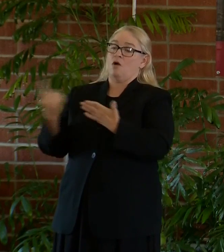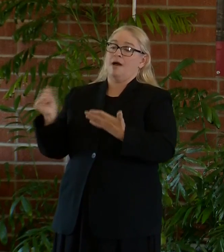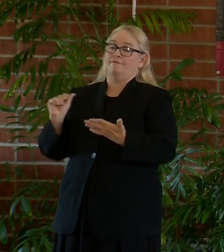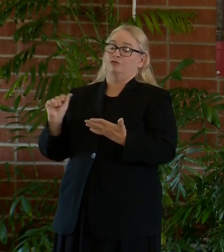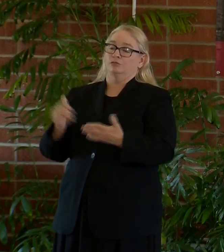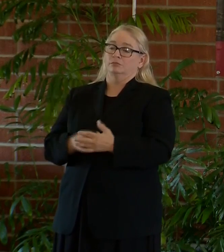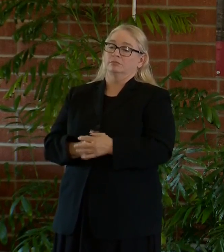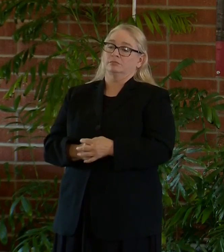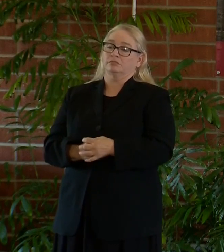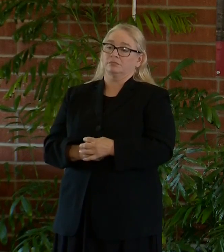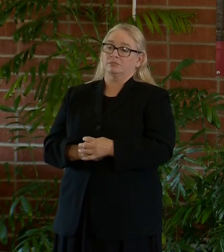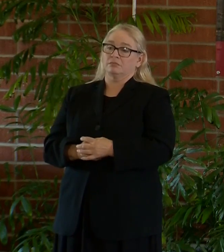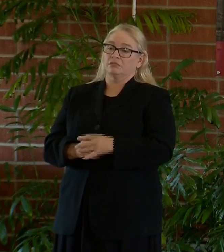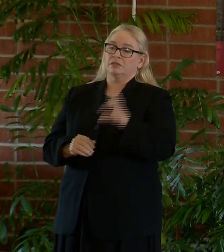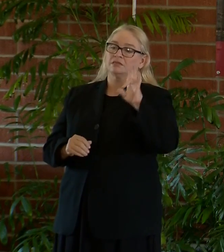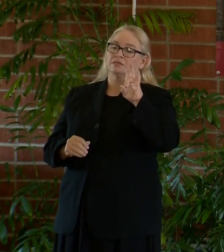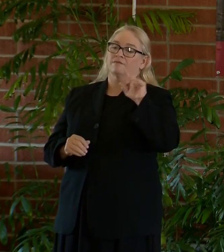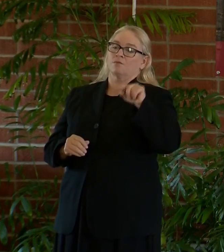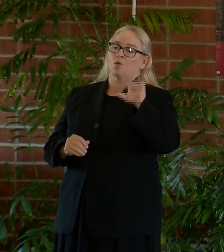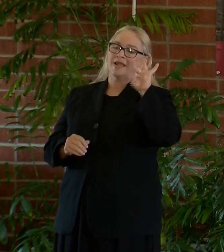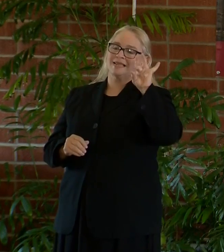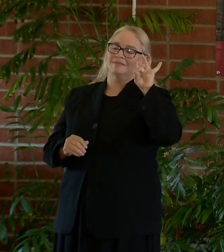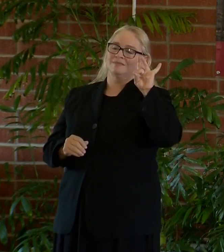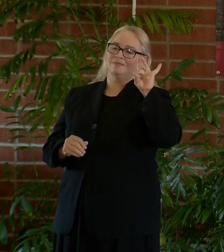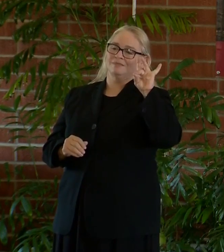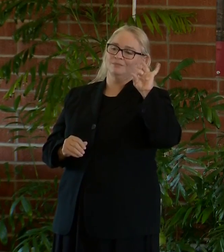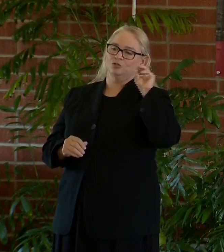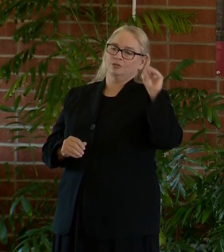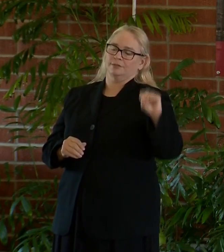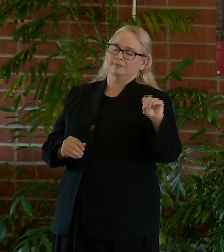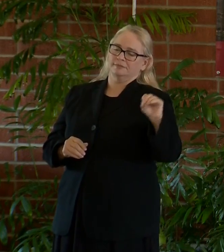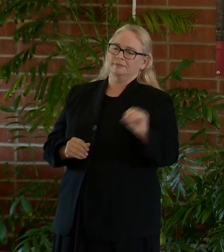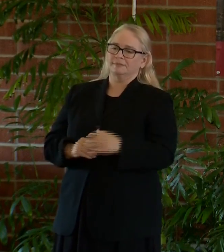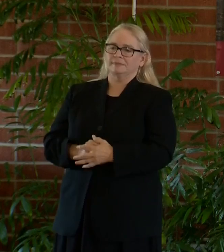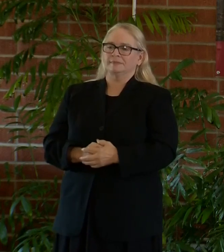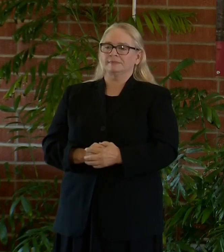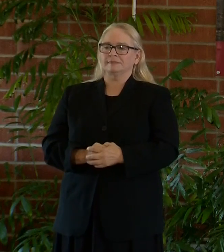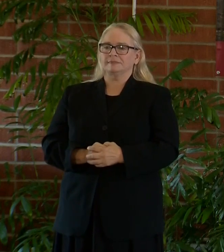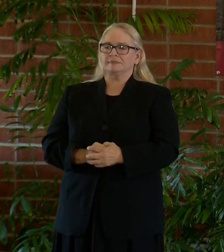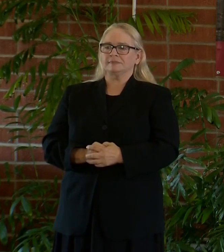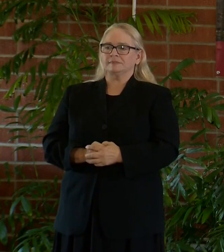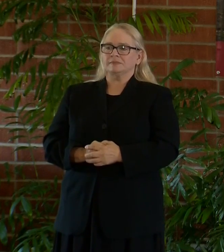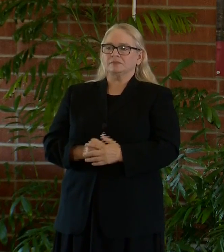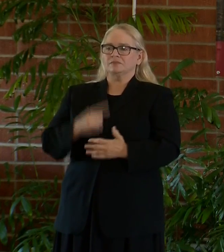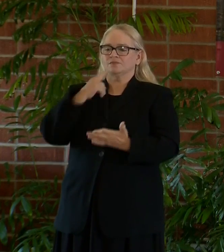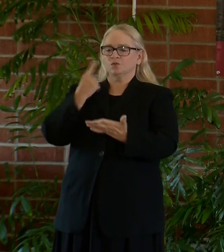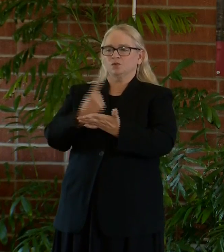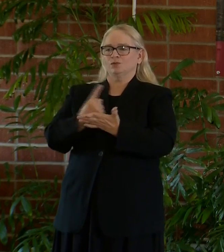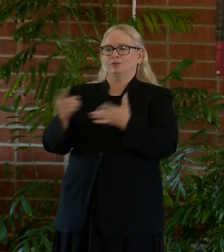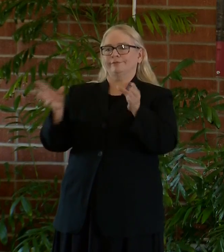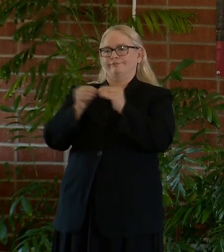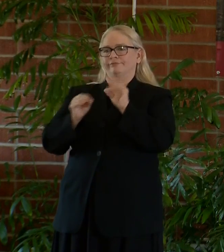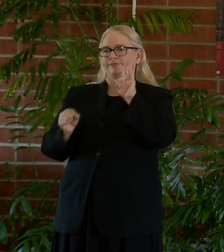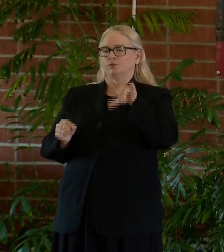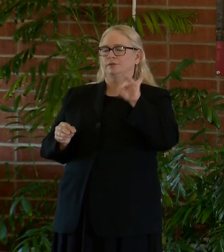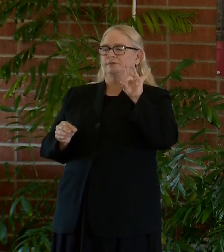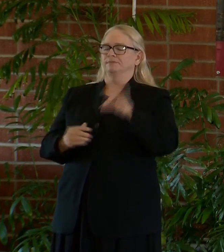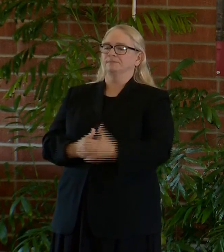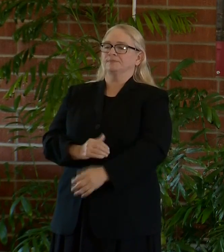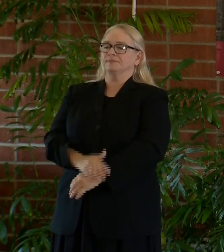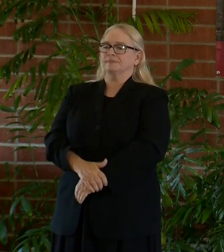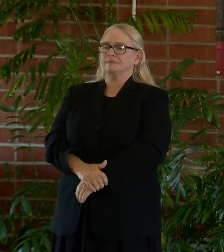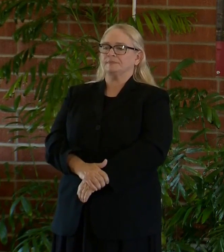attention, is 7.8%, but 7.5% over a 14-day period. Hospitalization